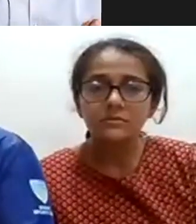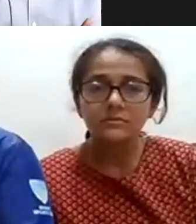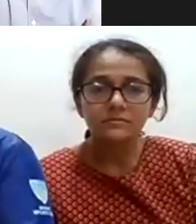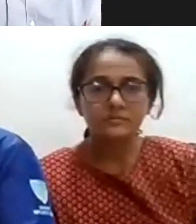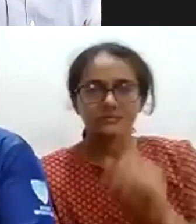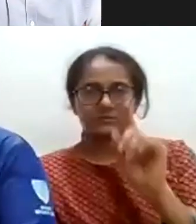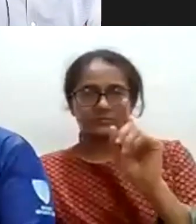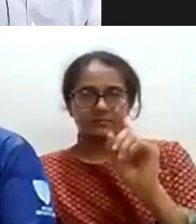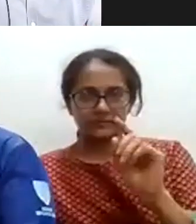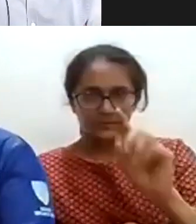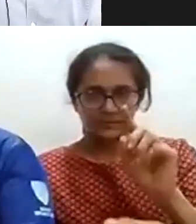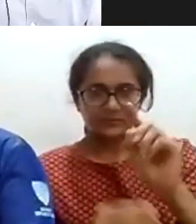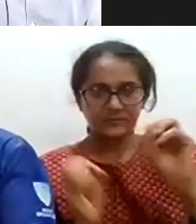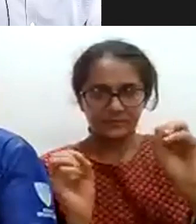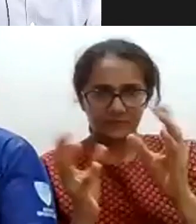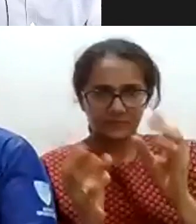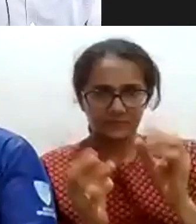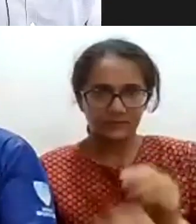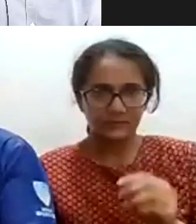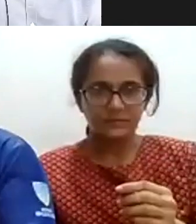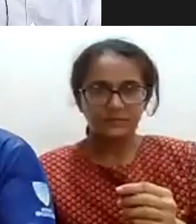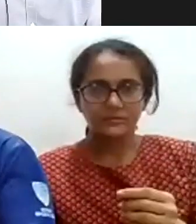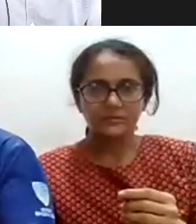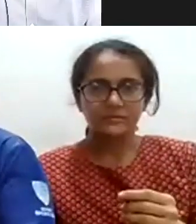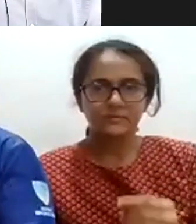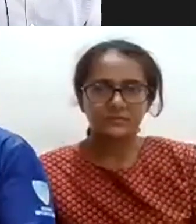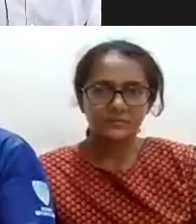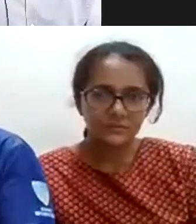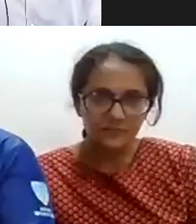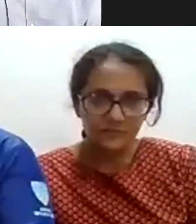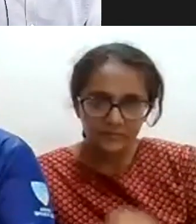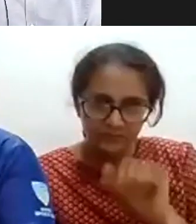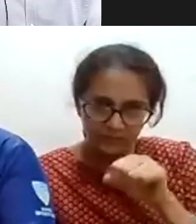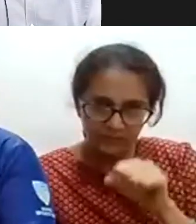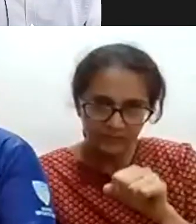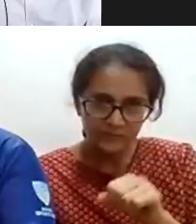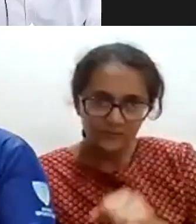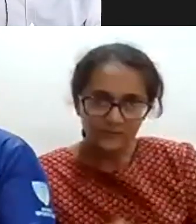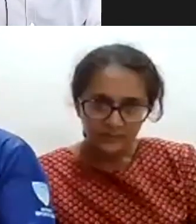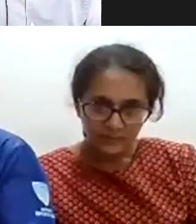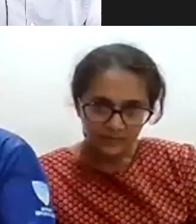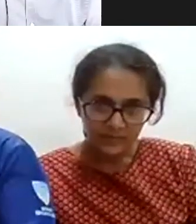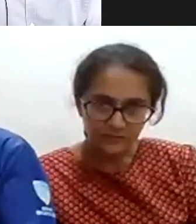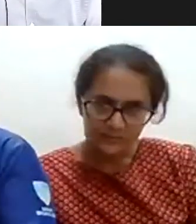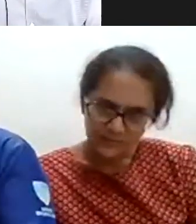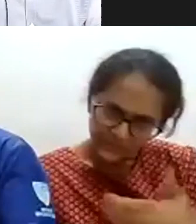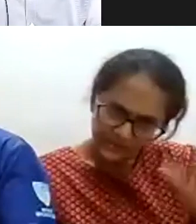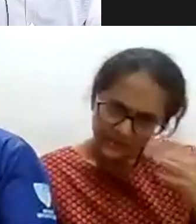if I'm on my periods, can I go for the vaccination? Yes, yes, yes, yes, yes.